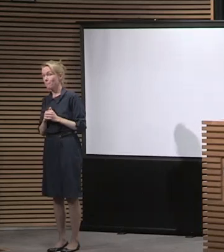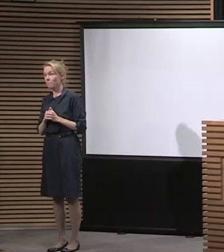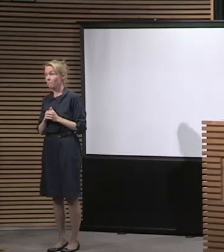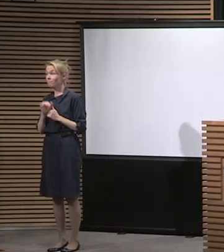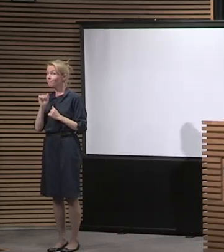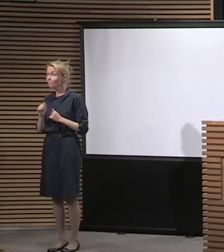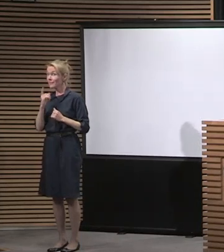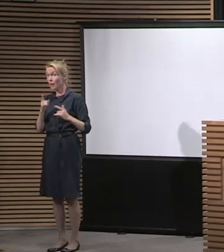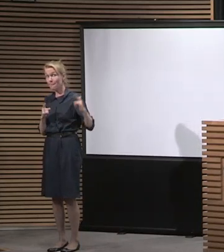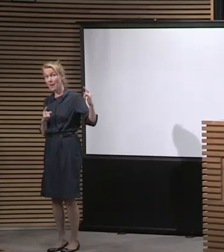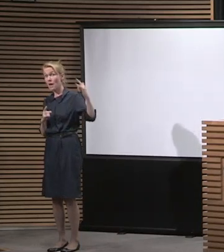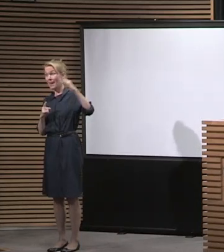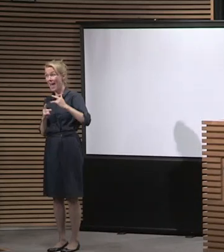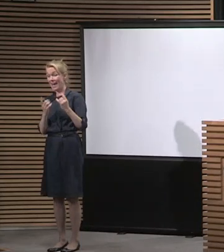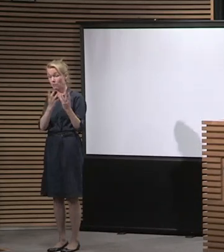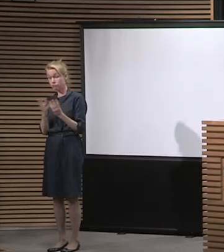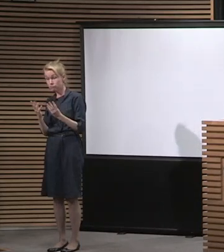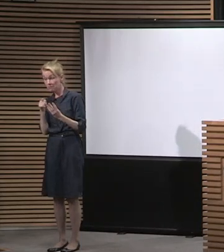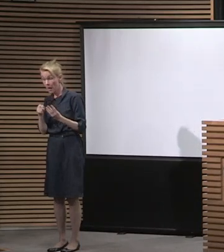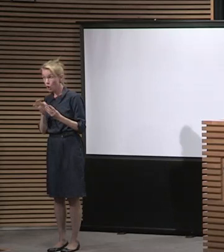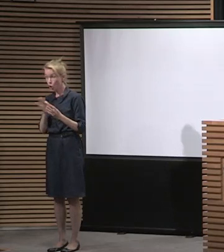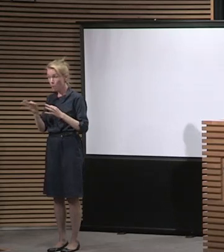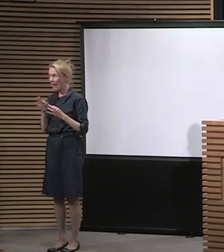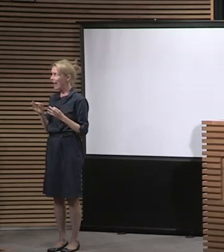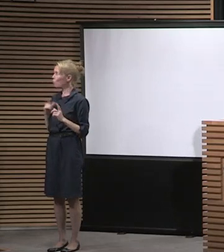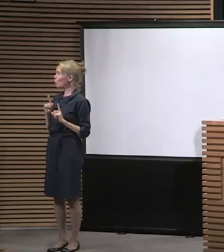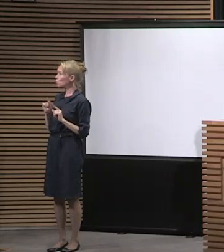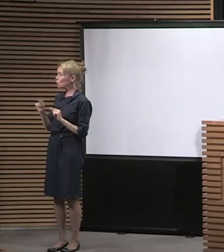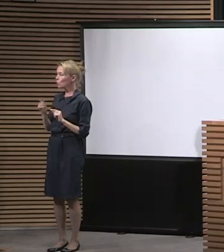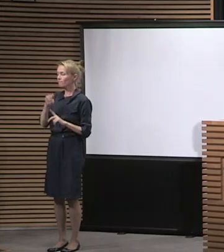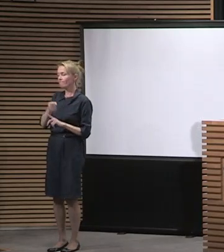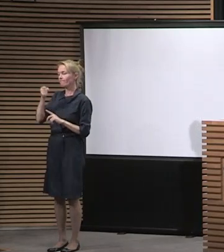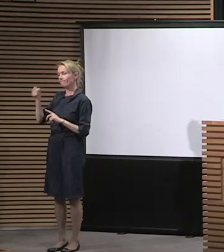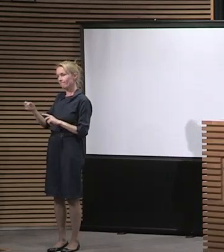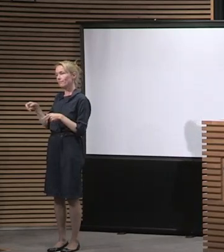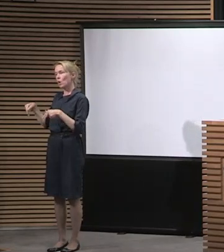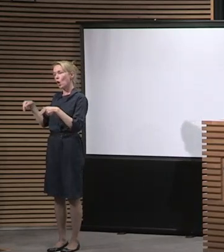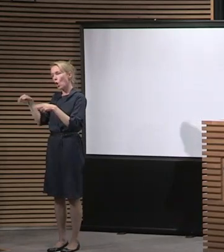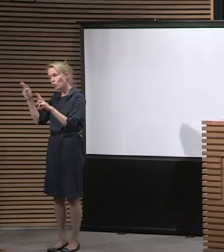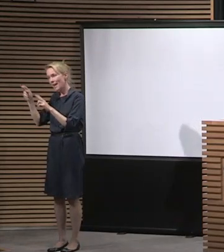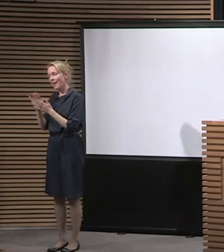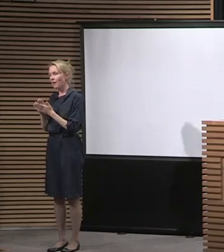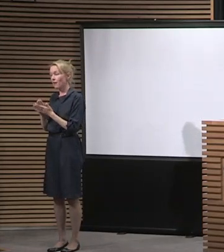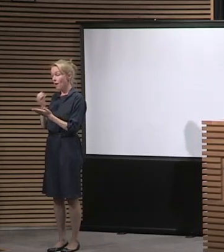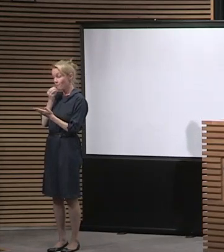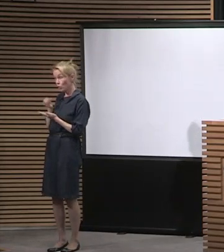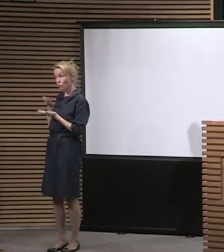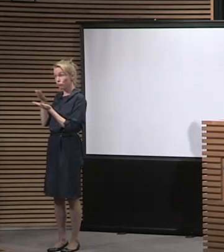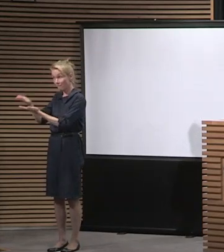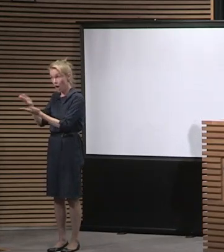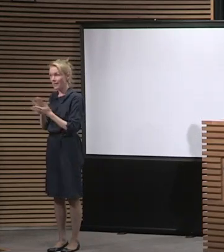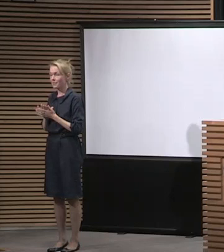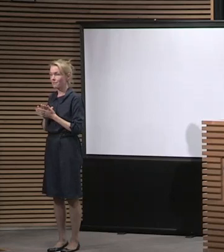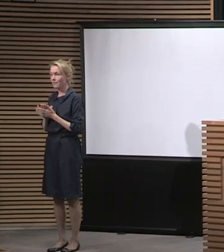have an isolation plan. We're ensuring those people are safely housed and fed in managed accommodation. However, more